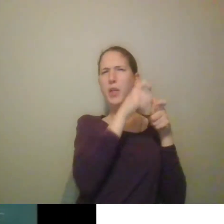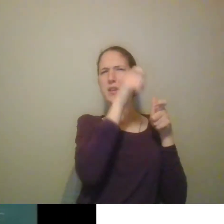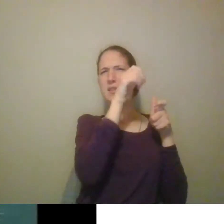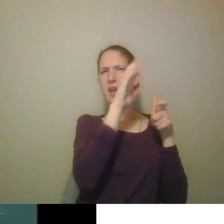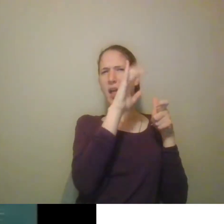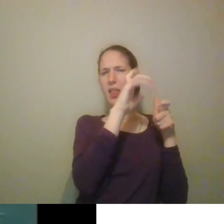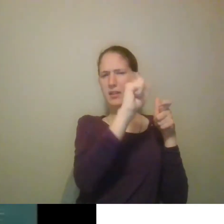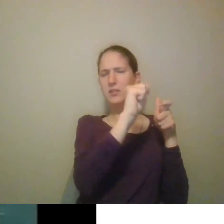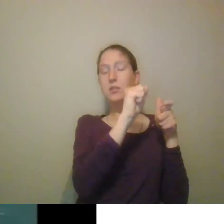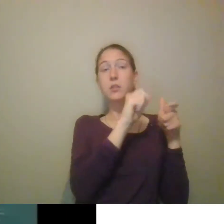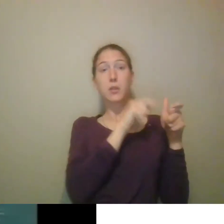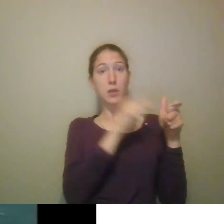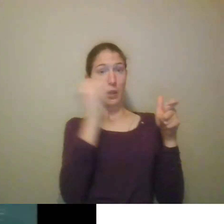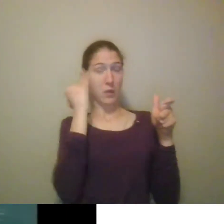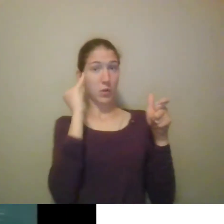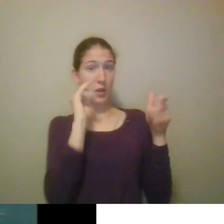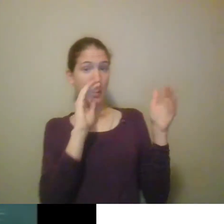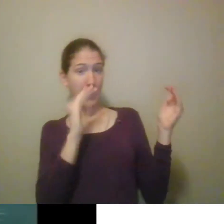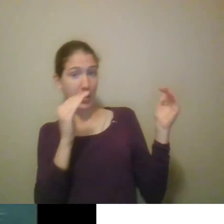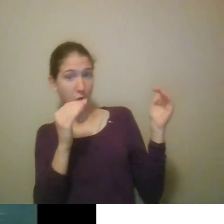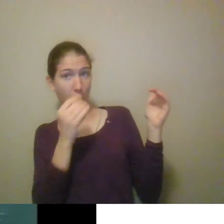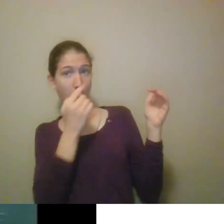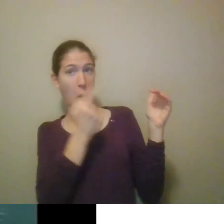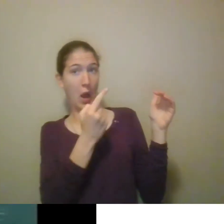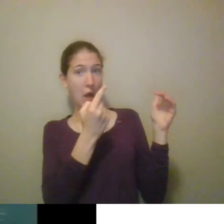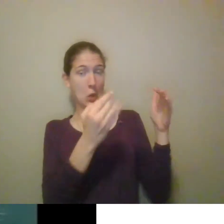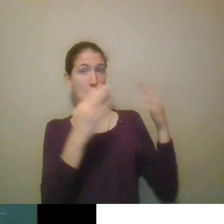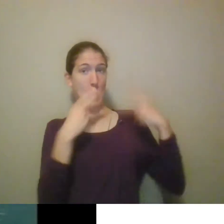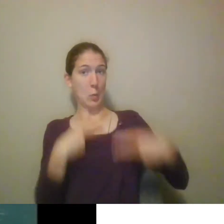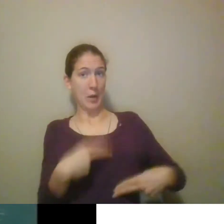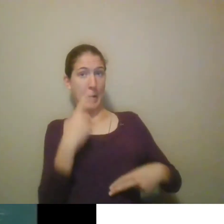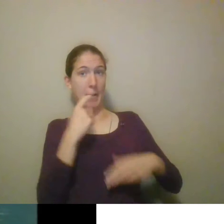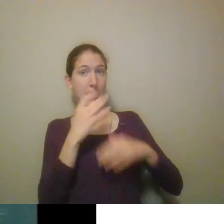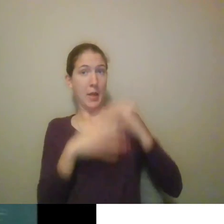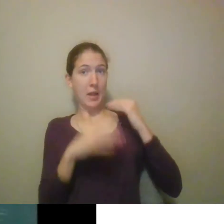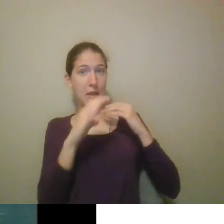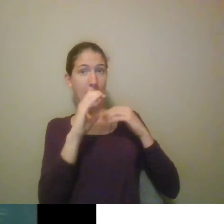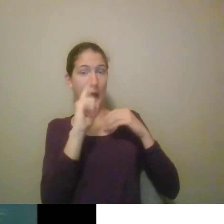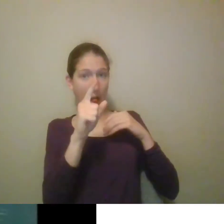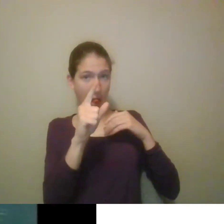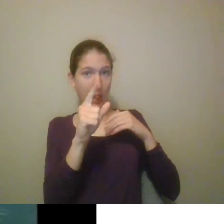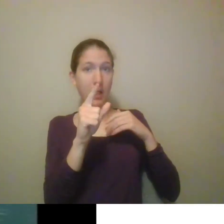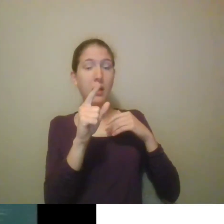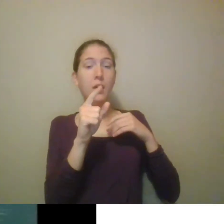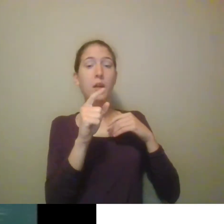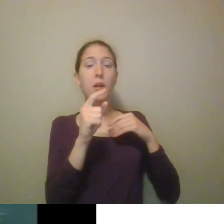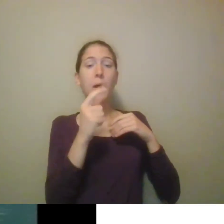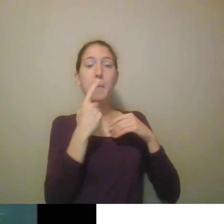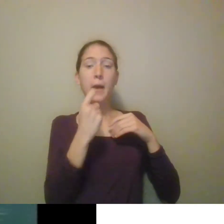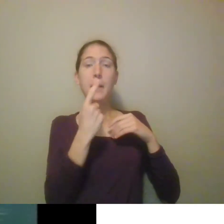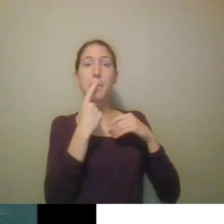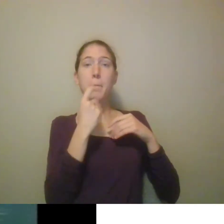If we compare these to one human red blood cell, how many of